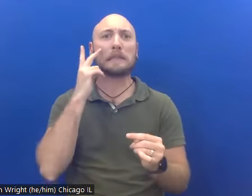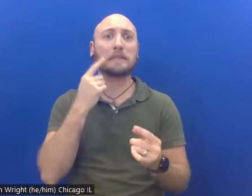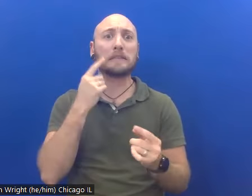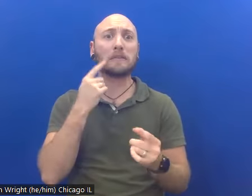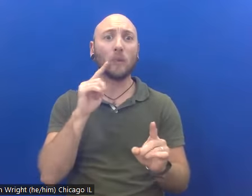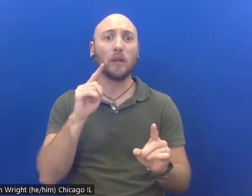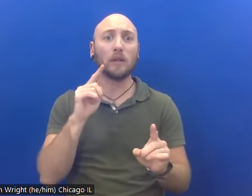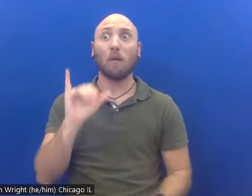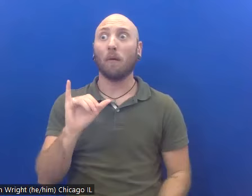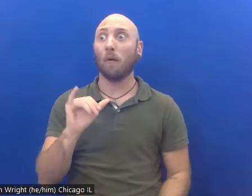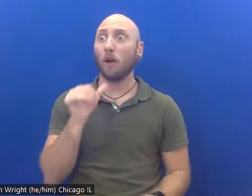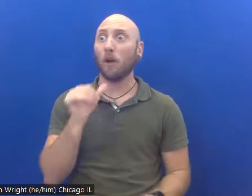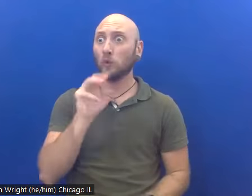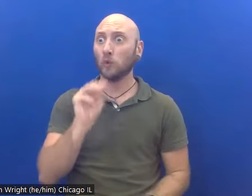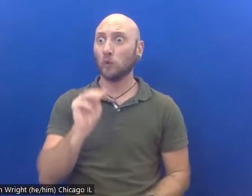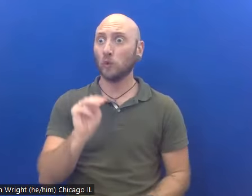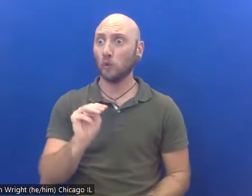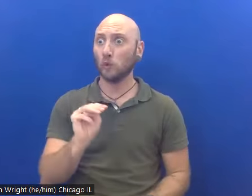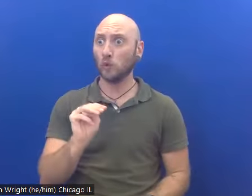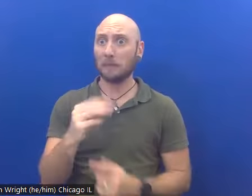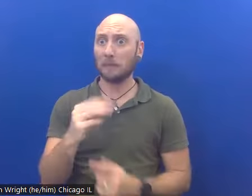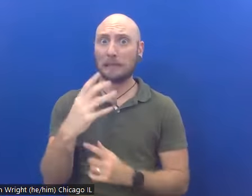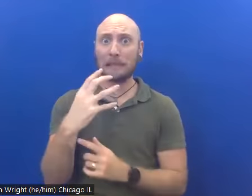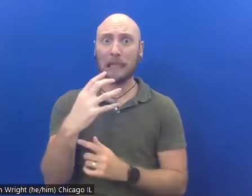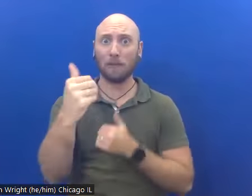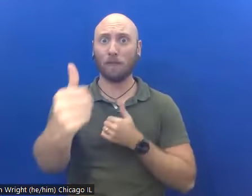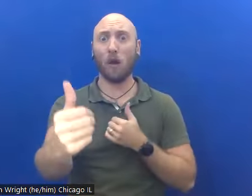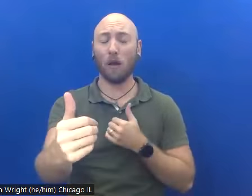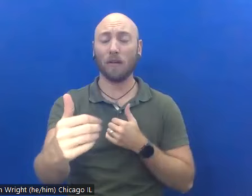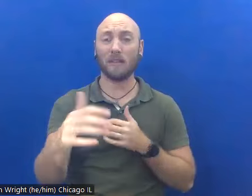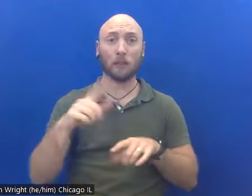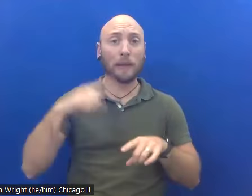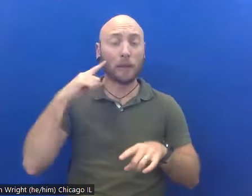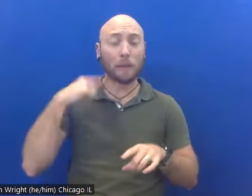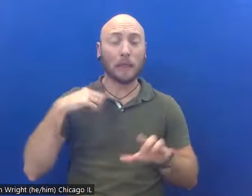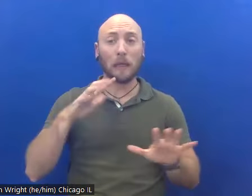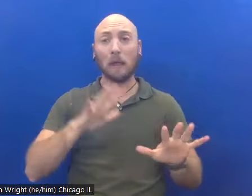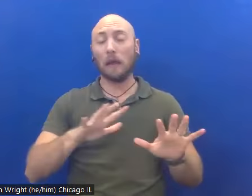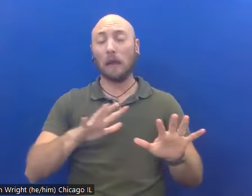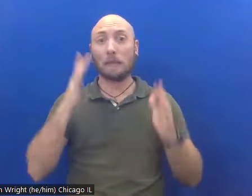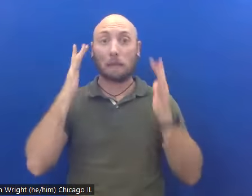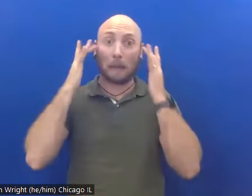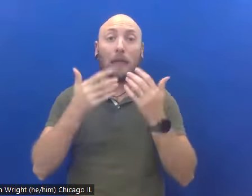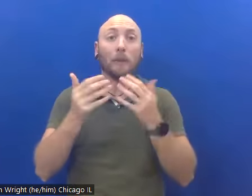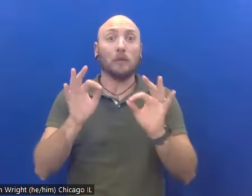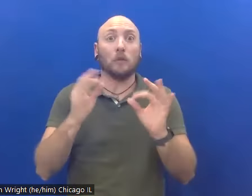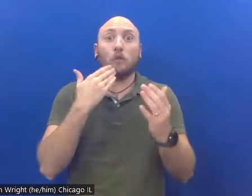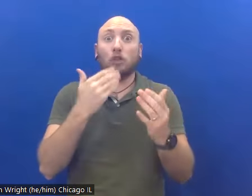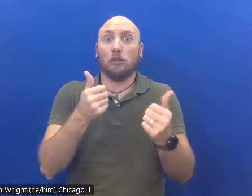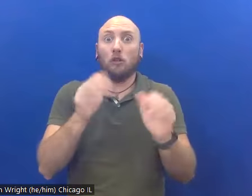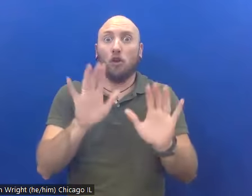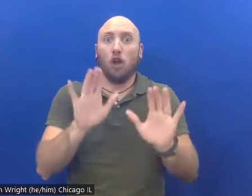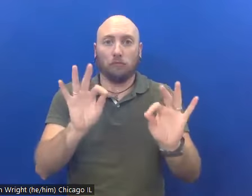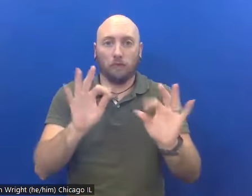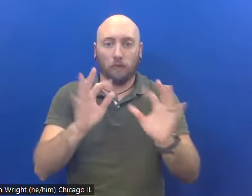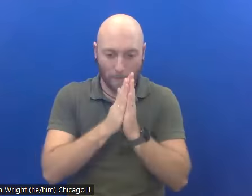realized my camera was too far away, couldn't hear me, and I was freaking out. So awesome, we got this going. Hi everyone, my name is Dan.